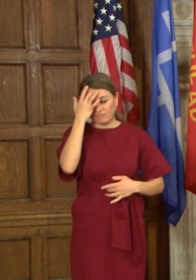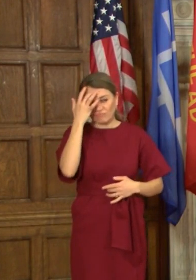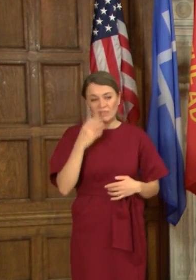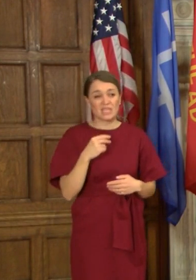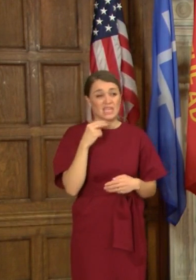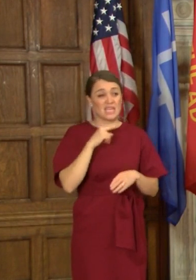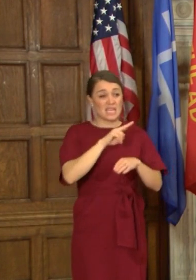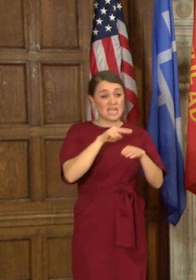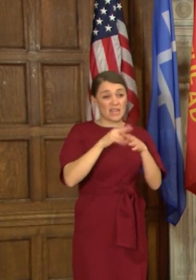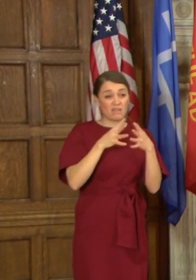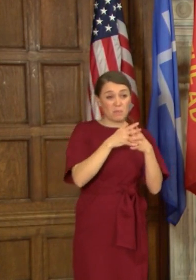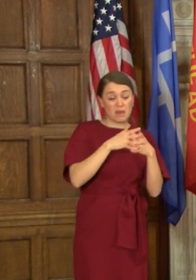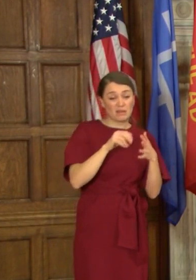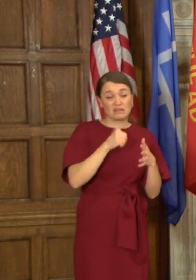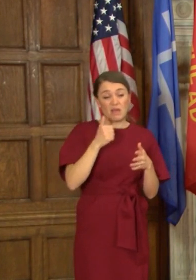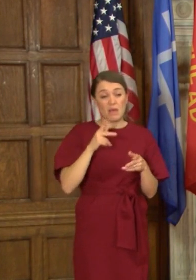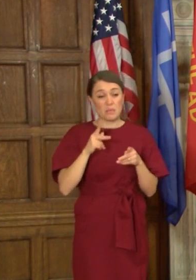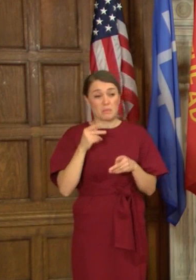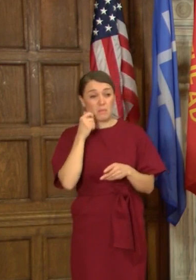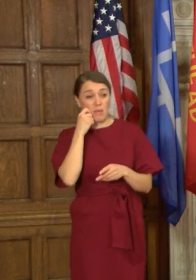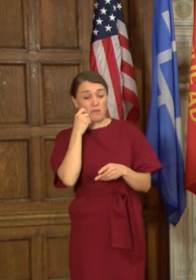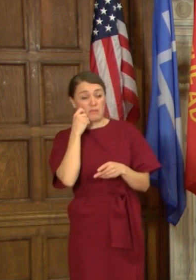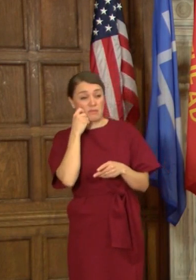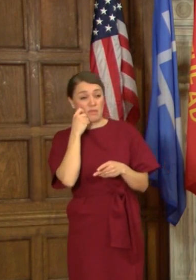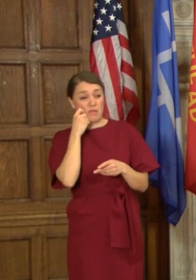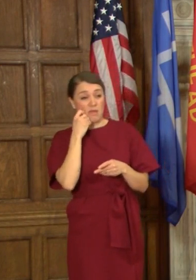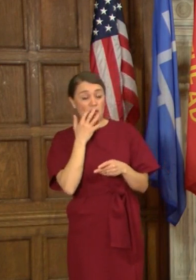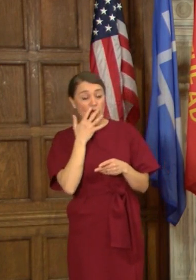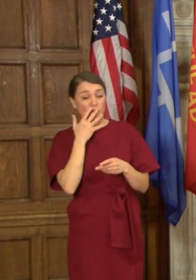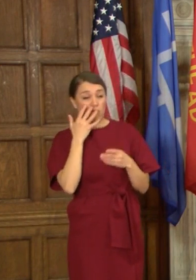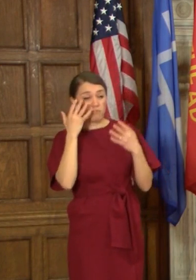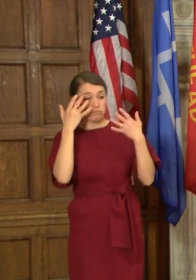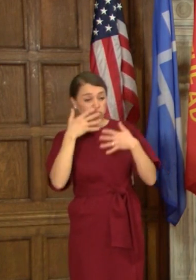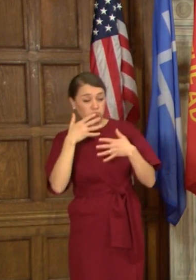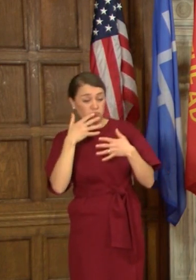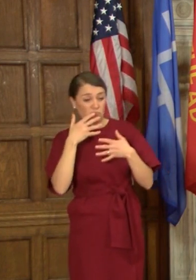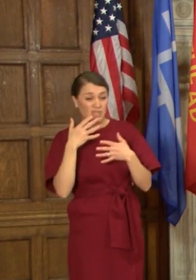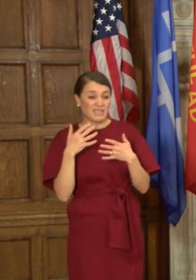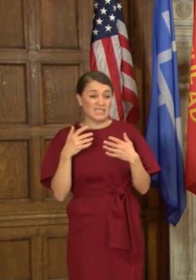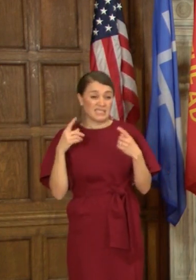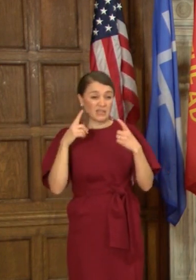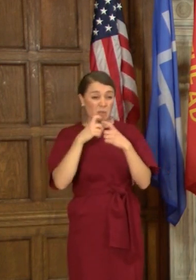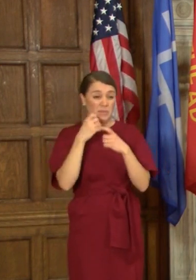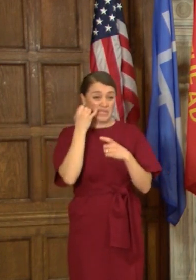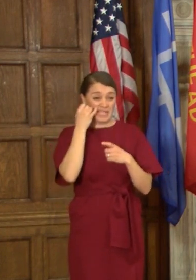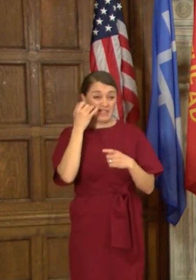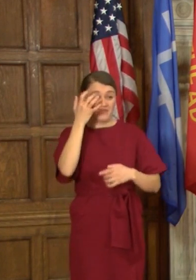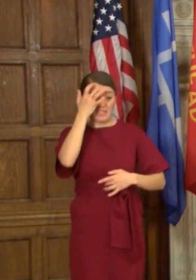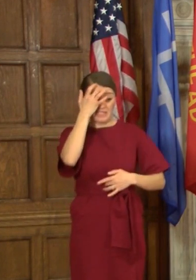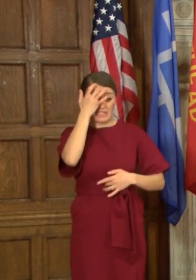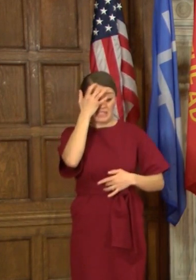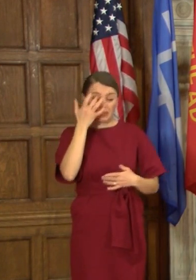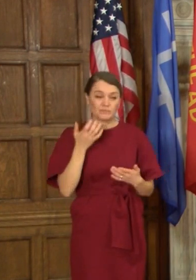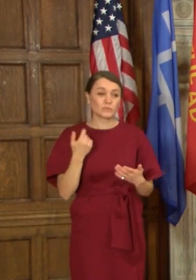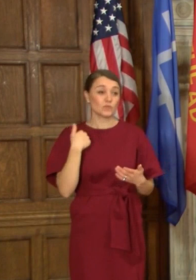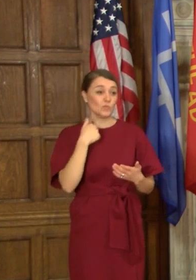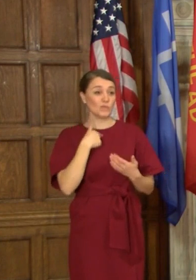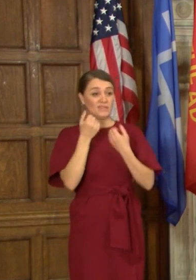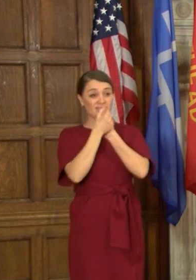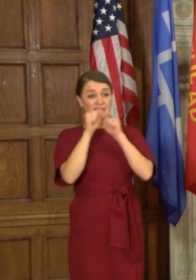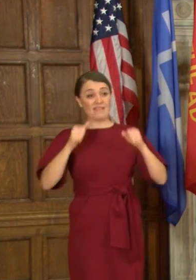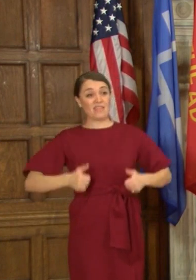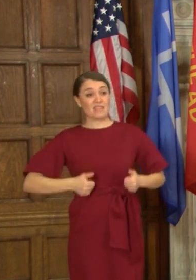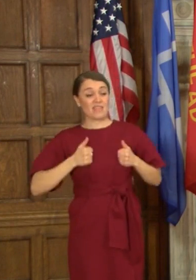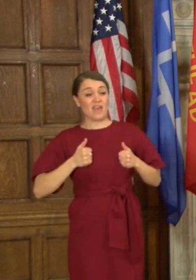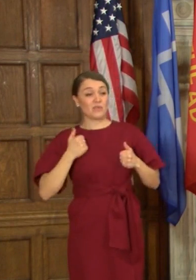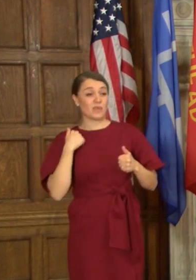who are at elevated risk with severe complications should they contract the virus. We are saving lives with this